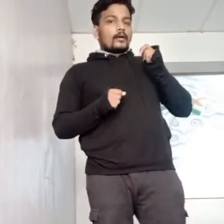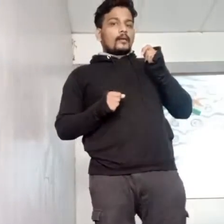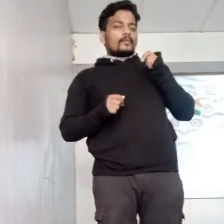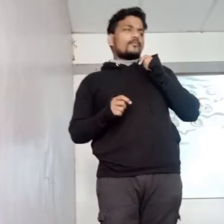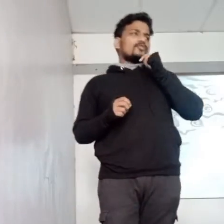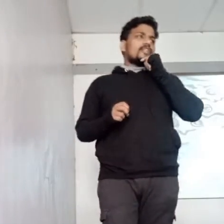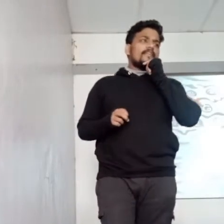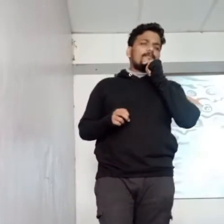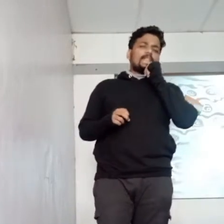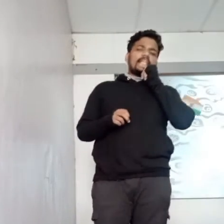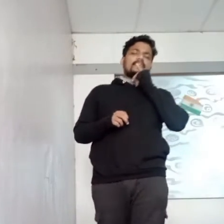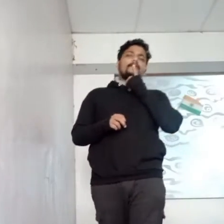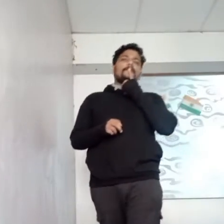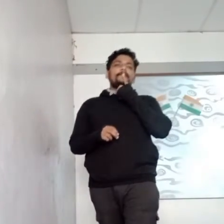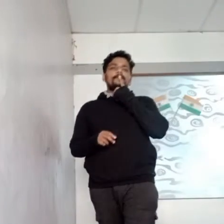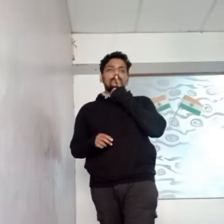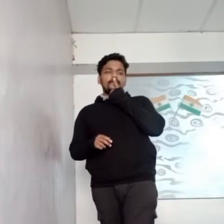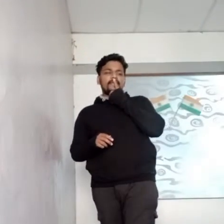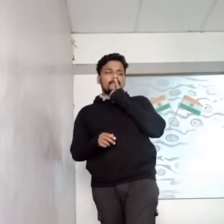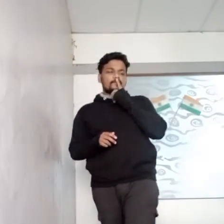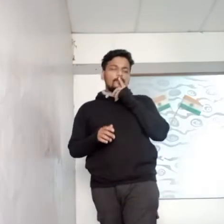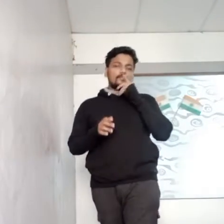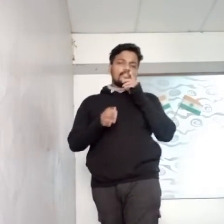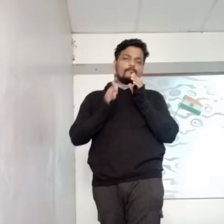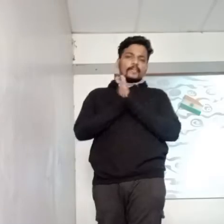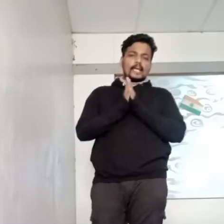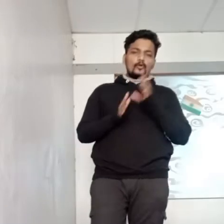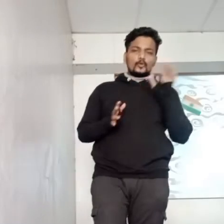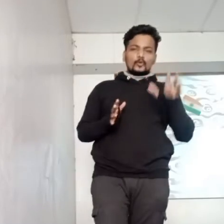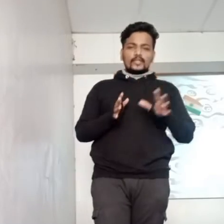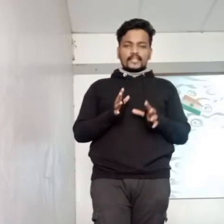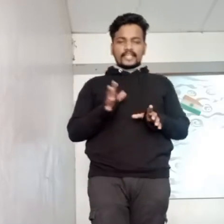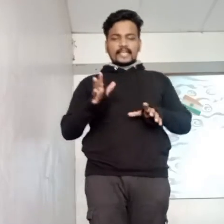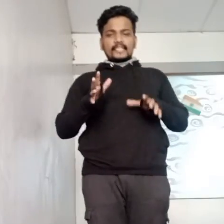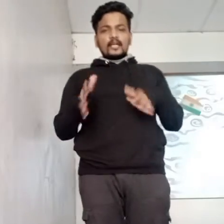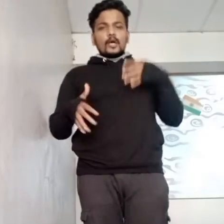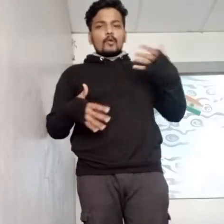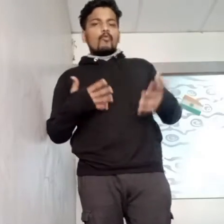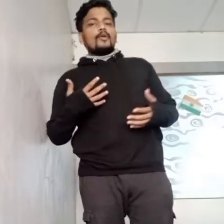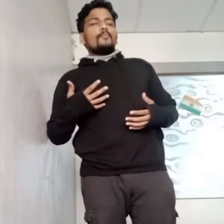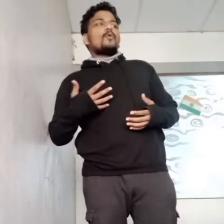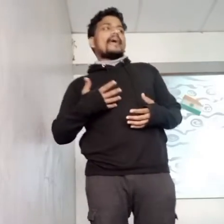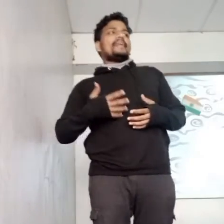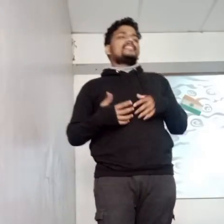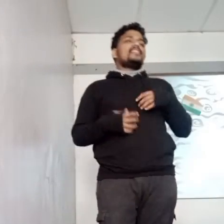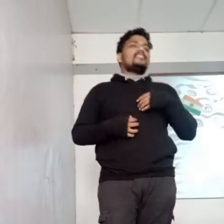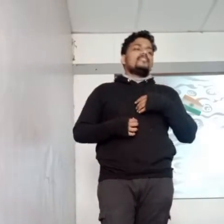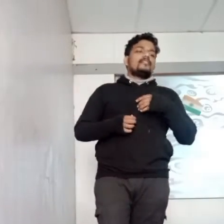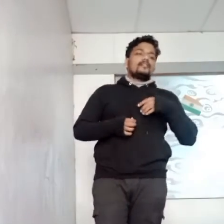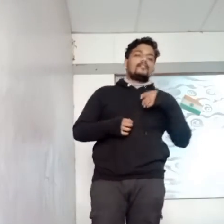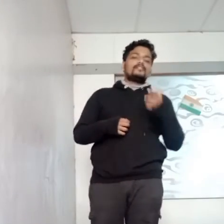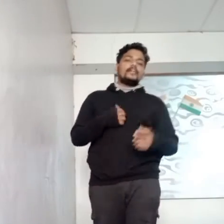But suppose if that memory should be get full, then we have to create one more additional thread